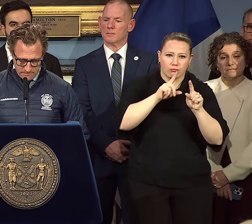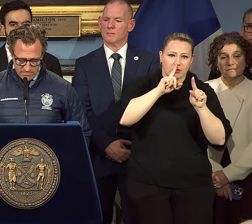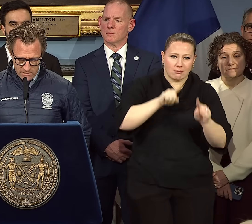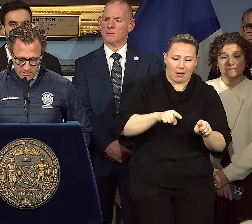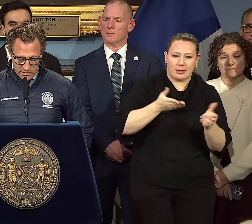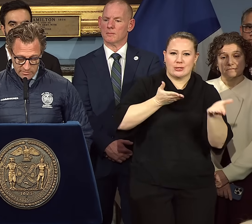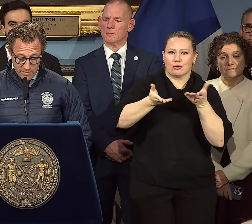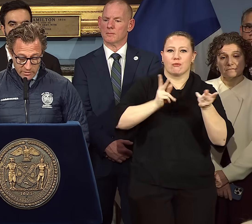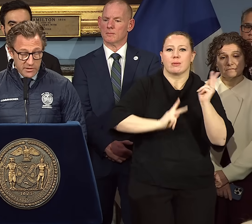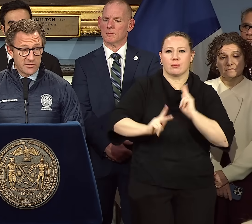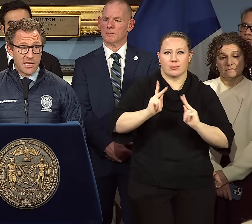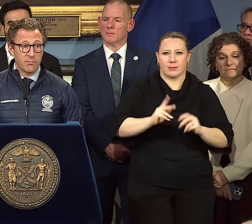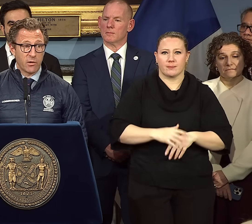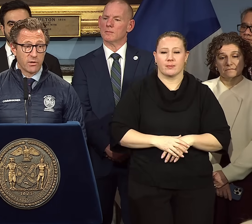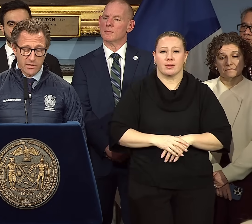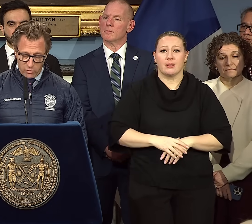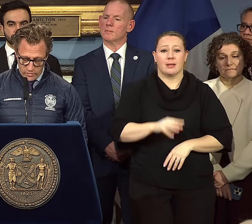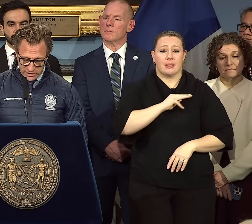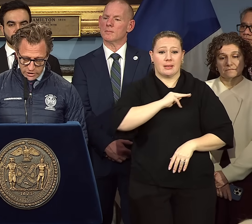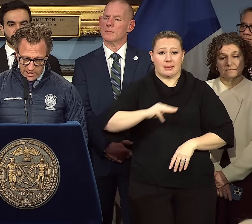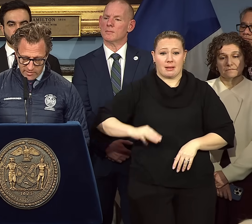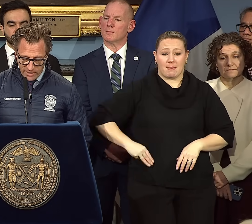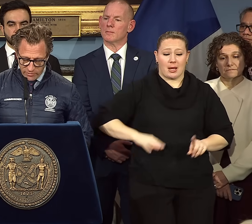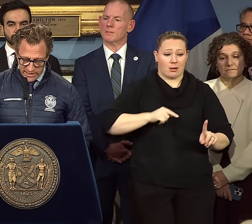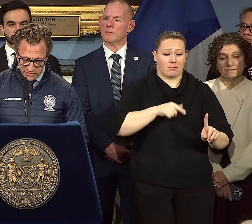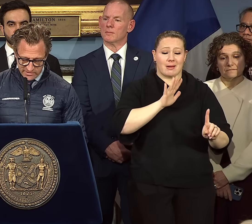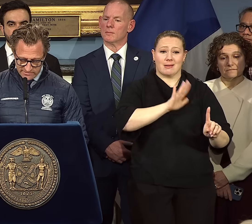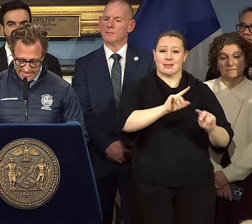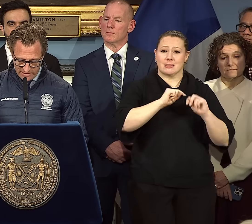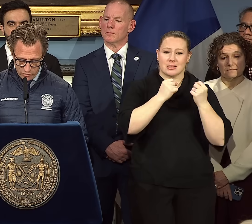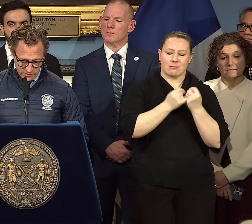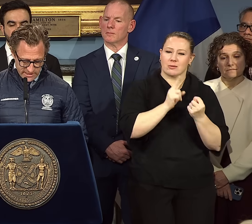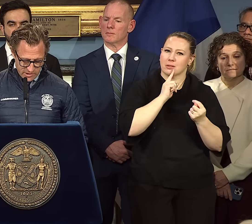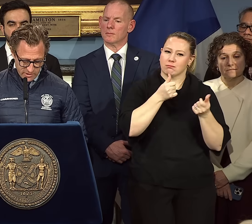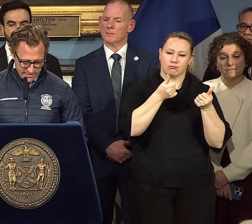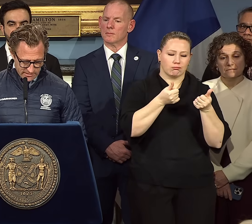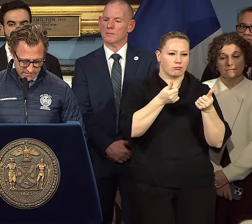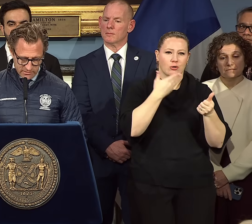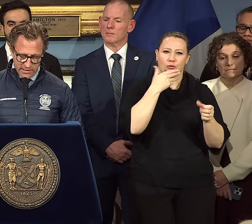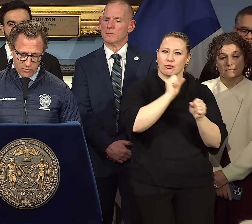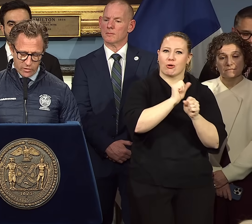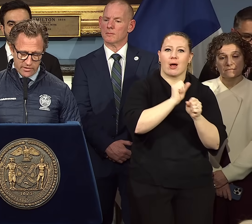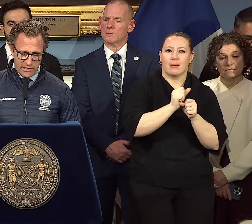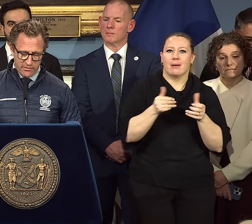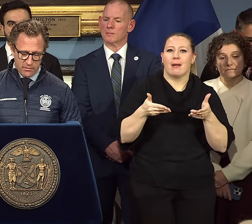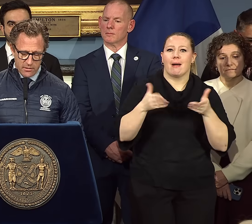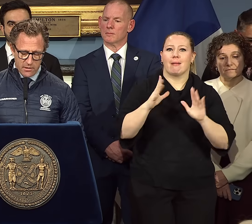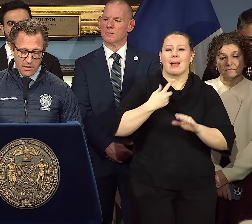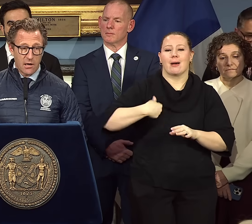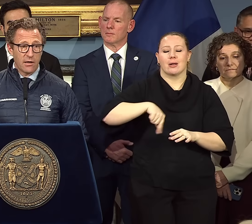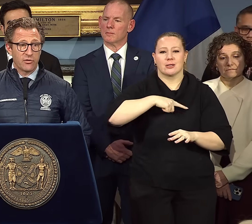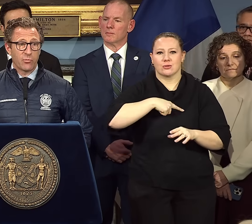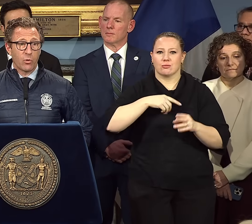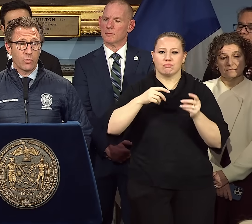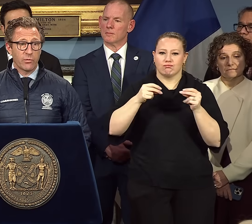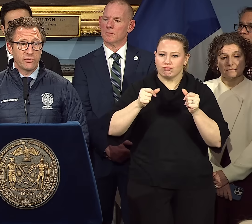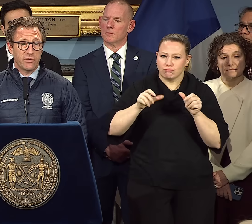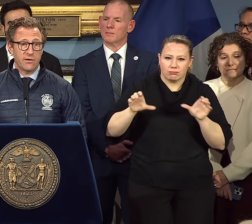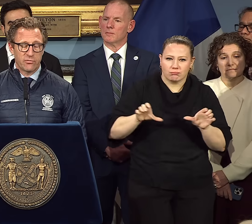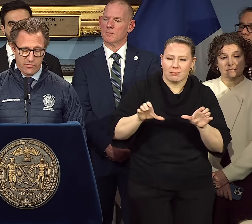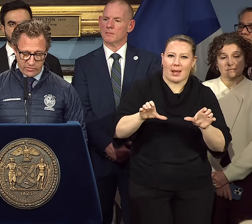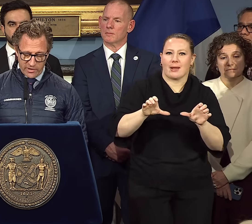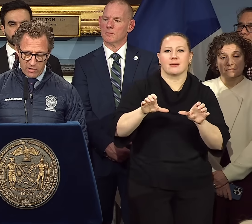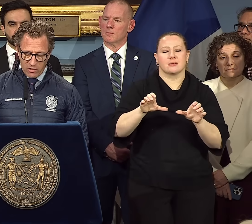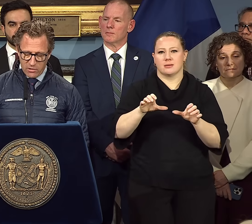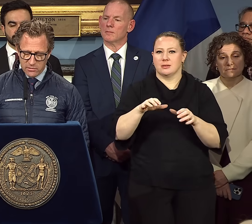serve. The mayor and his team, they really did a great job empowering agencies to act early, communicate clearly, and work together. The support we